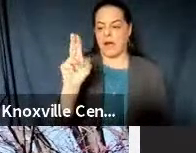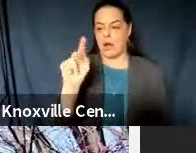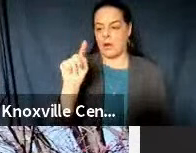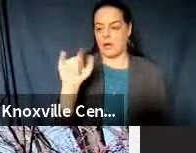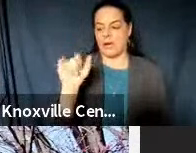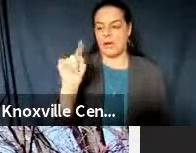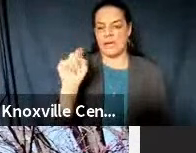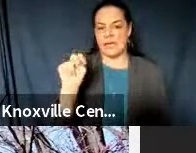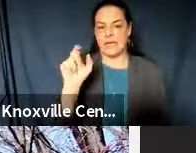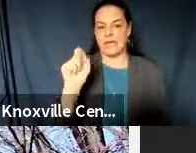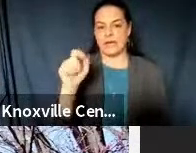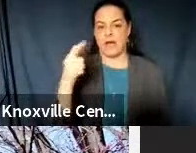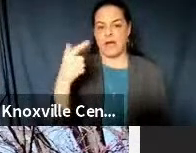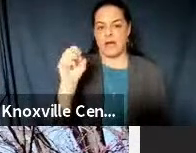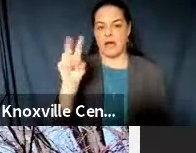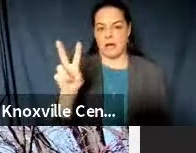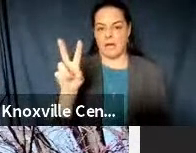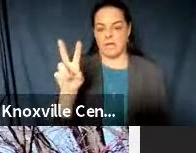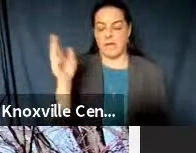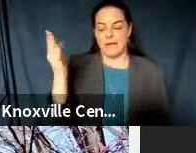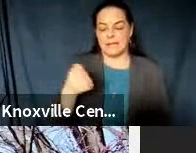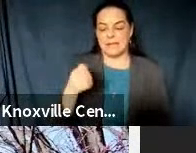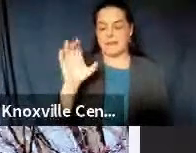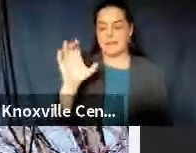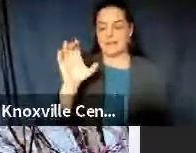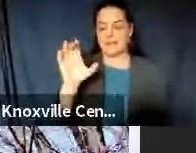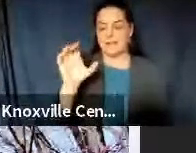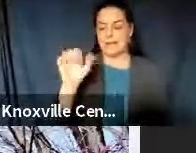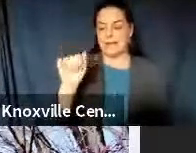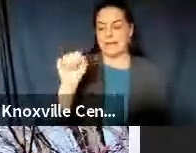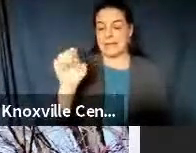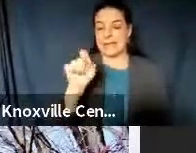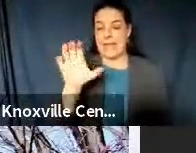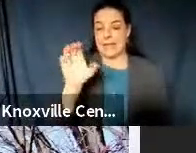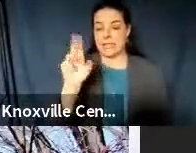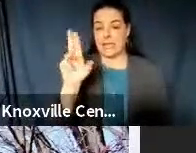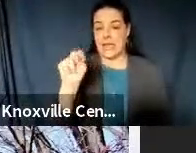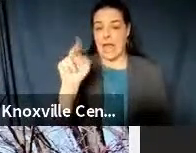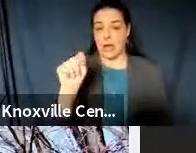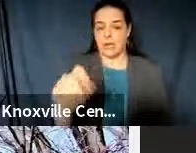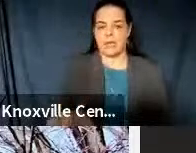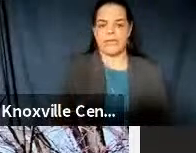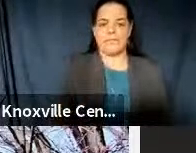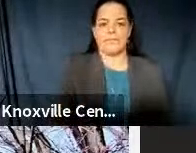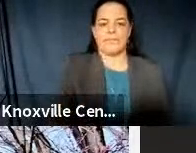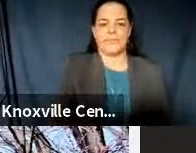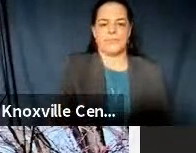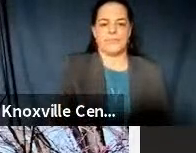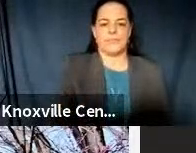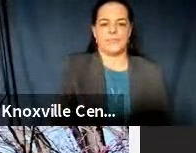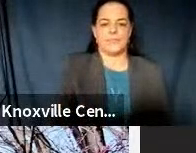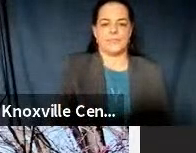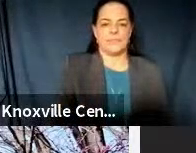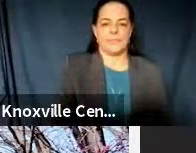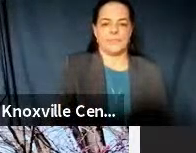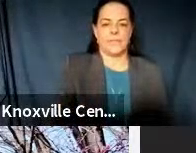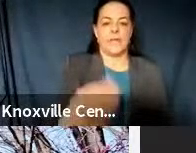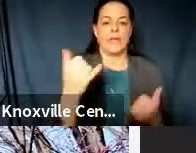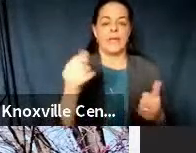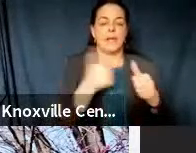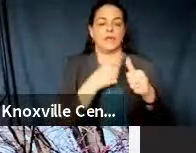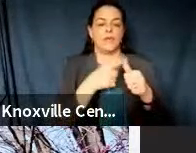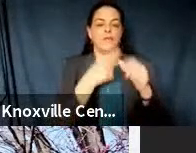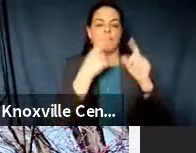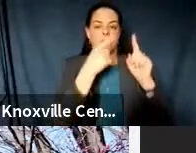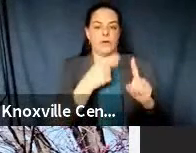covid.knoxcountytn.gov/case-count. Moving to the first benchmark, sustained